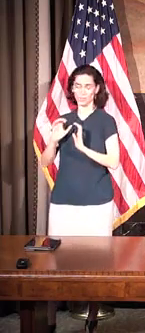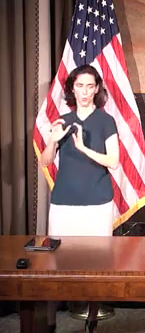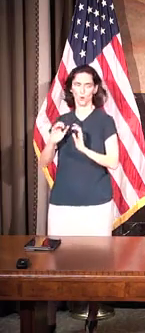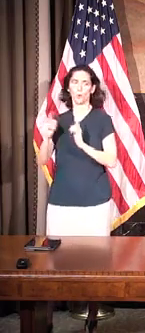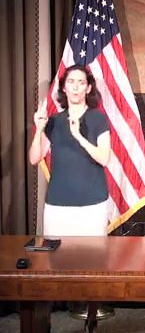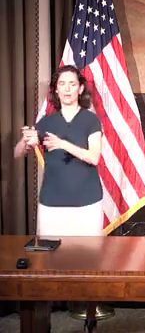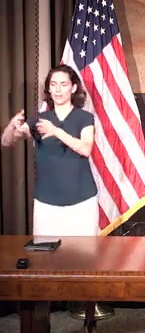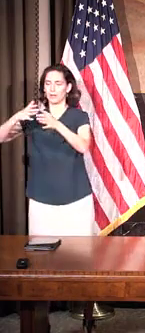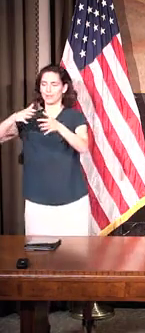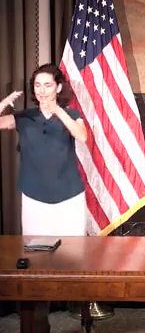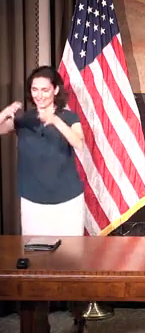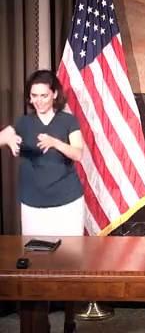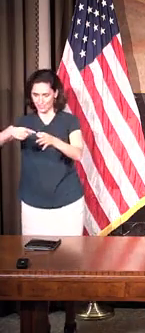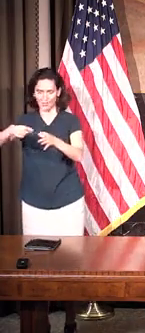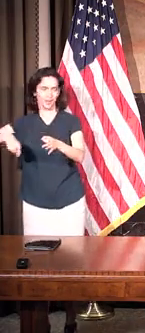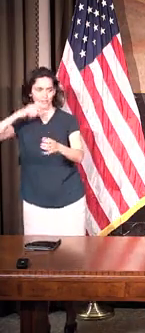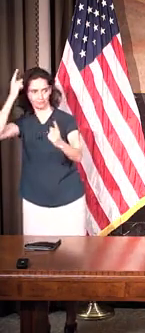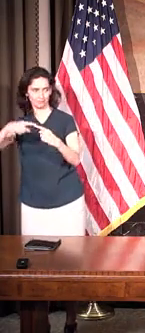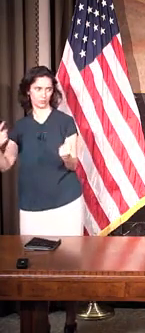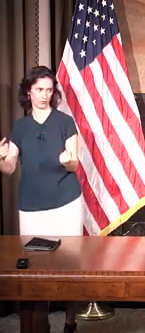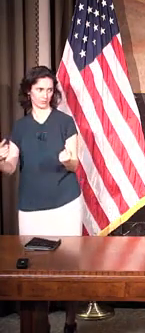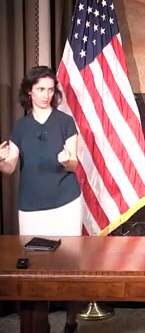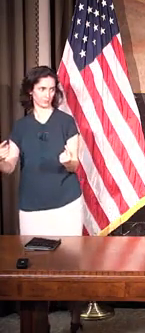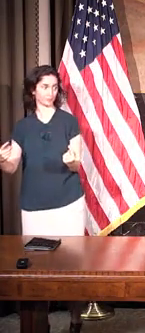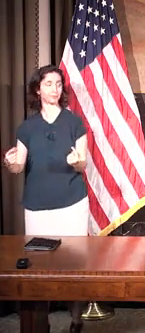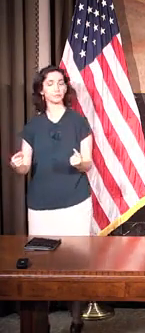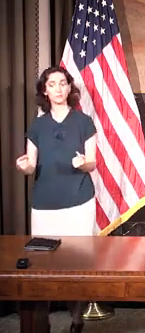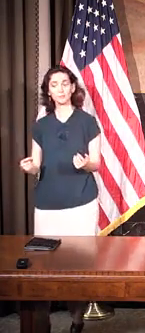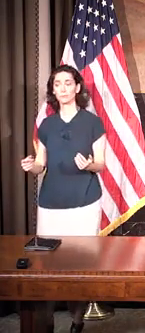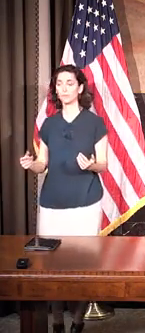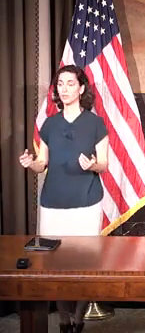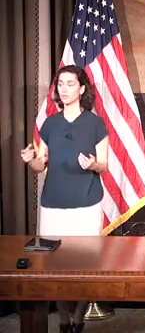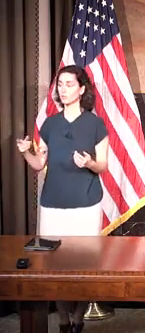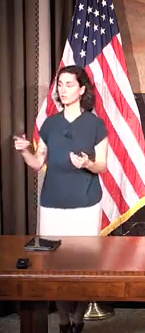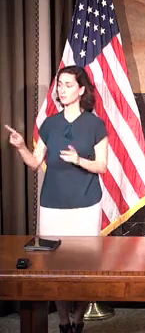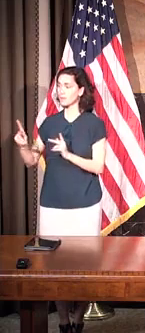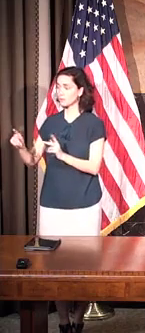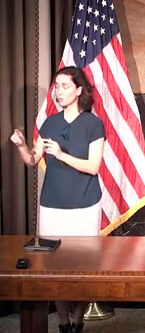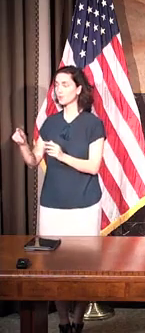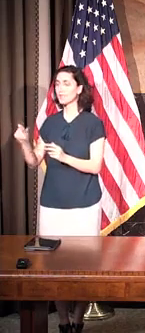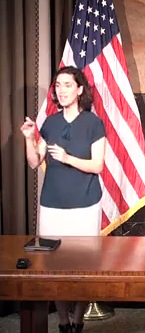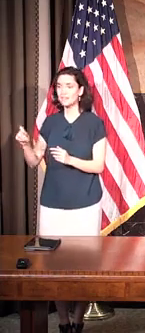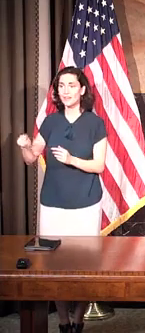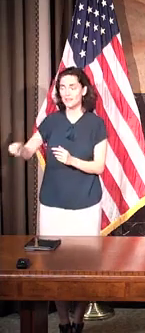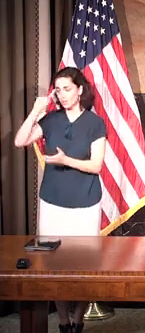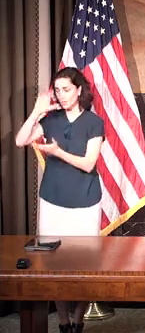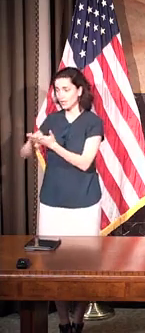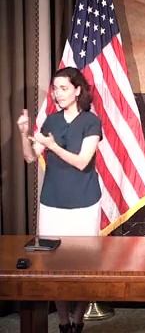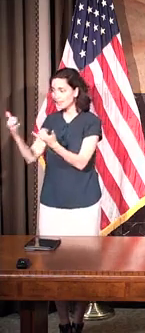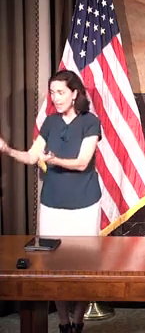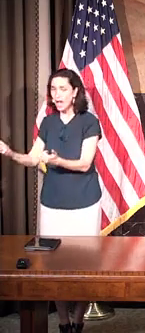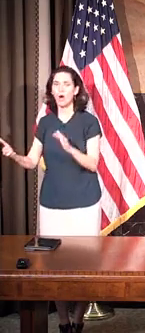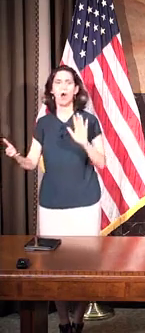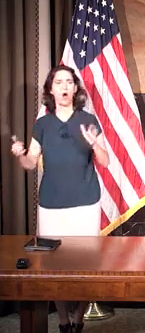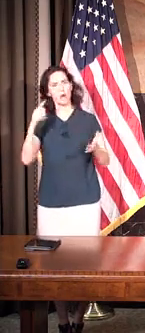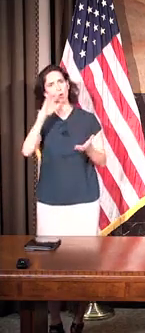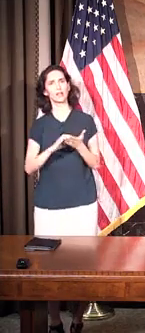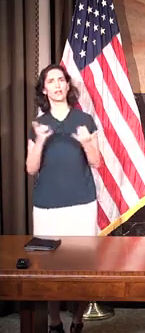that have been made. And quite frankly, there's not a reasonable discussion to be had with people who believe right now in